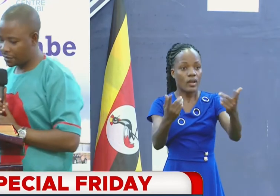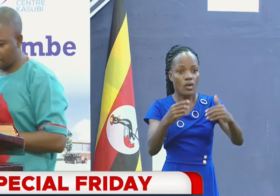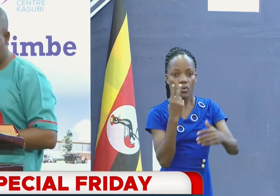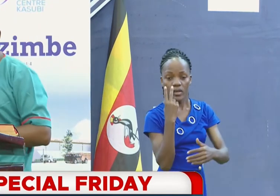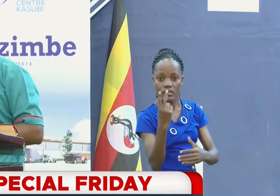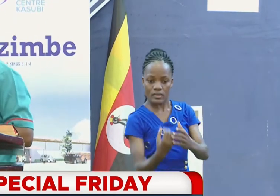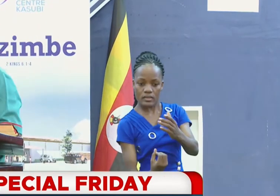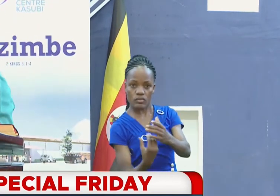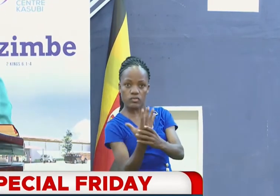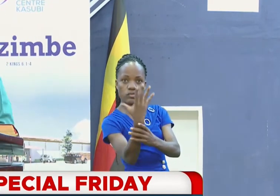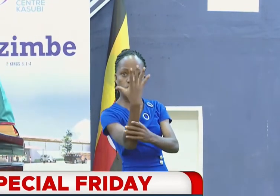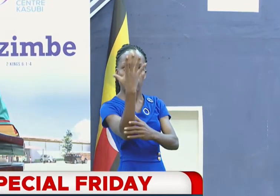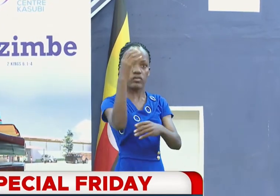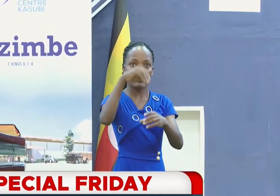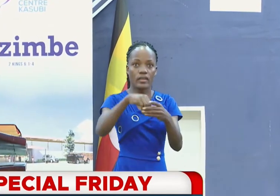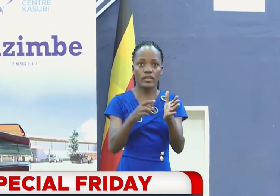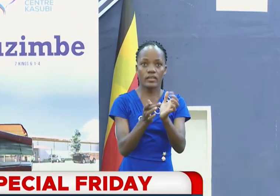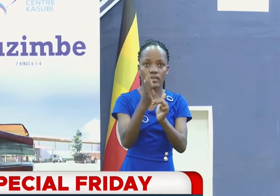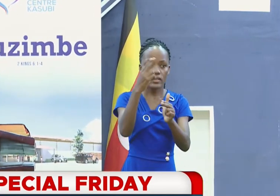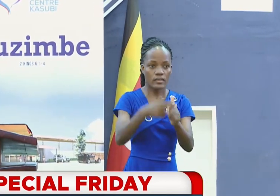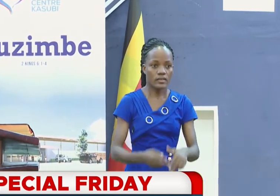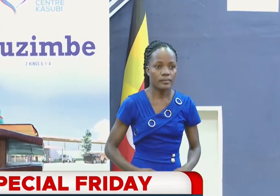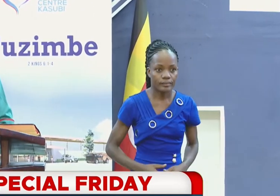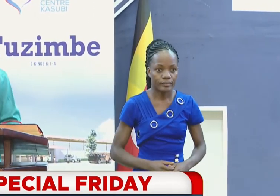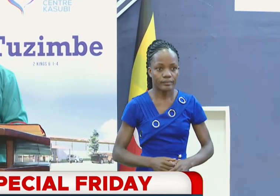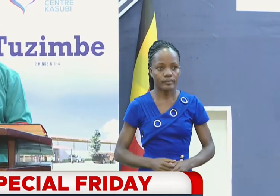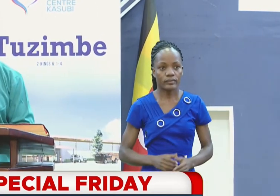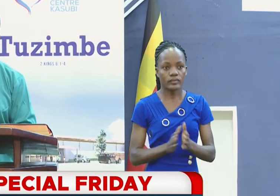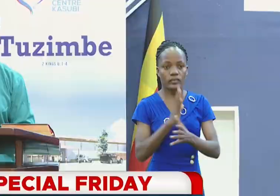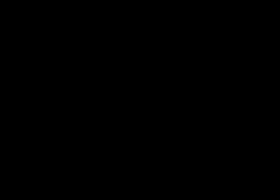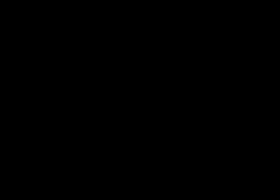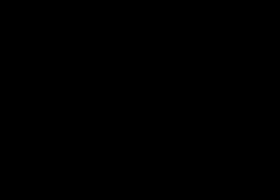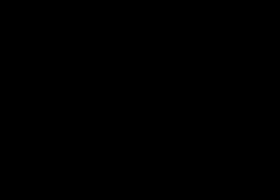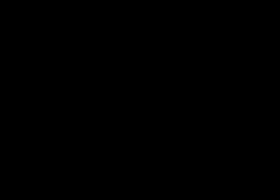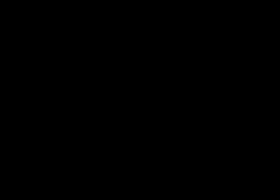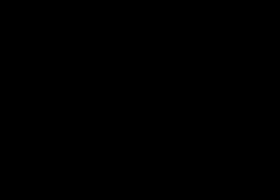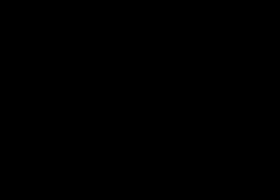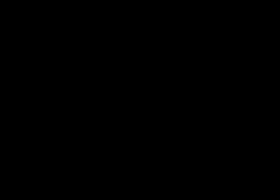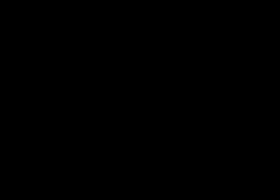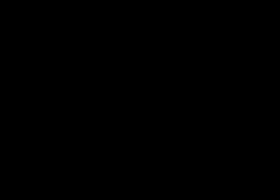are going to see things sprout out in Jesus' name. Hallelujah. Amen.